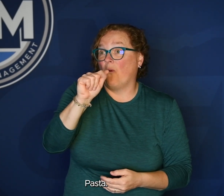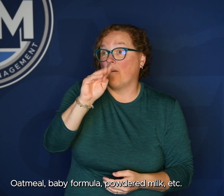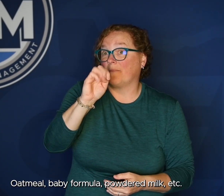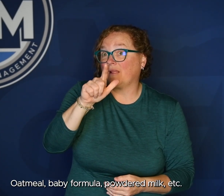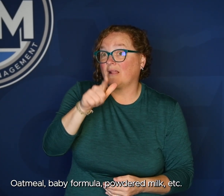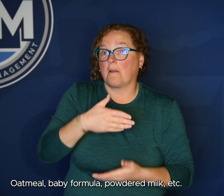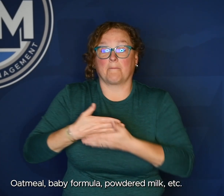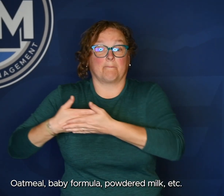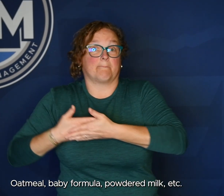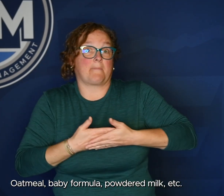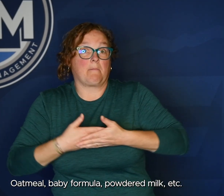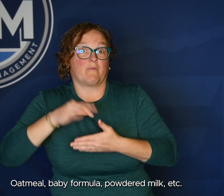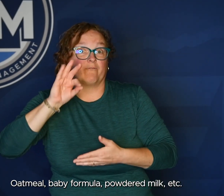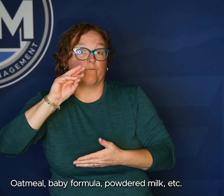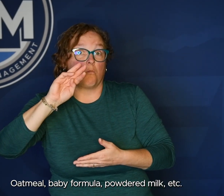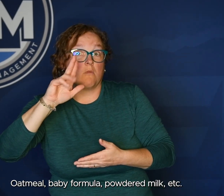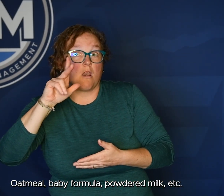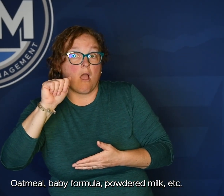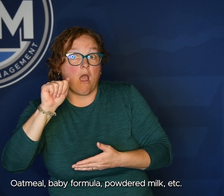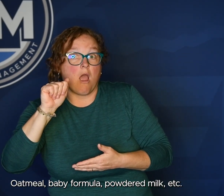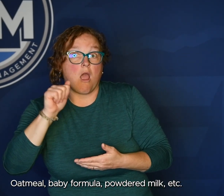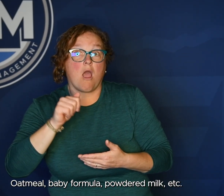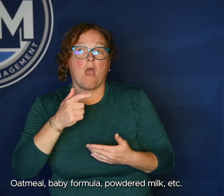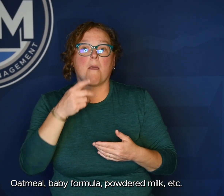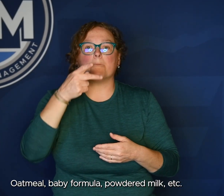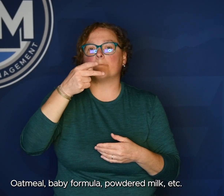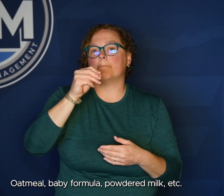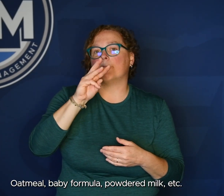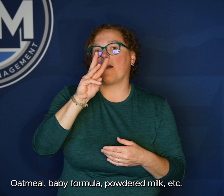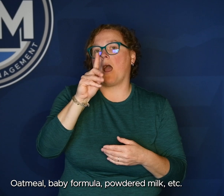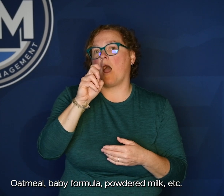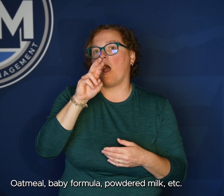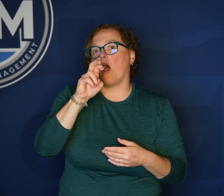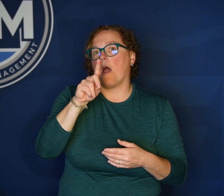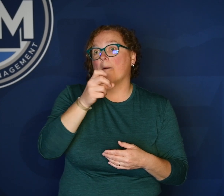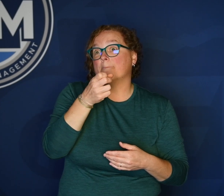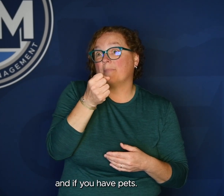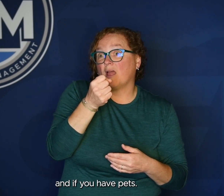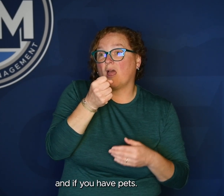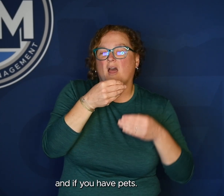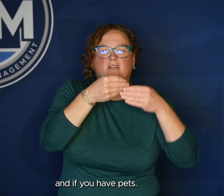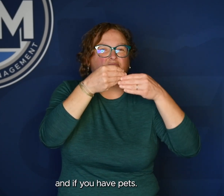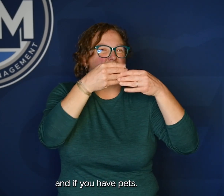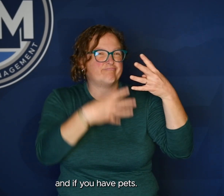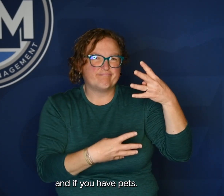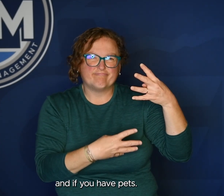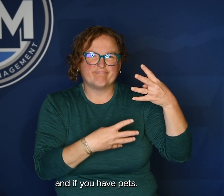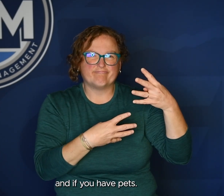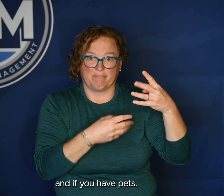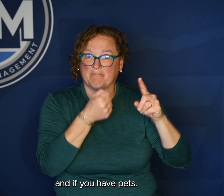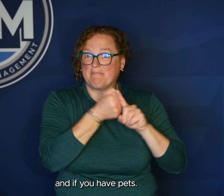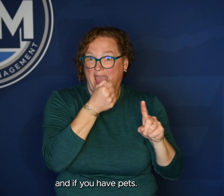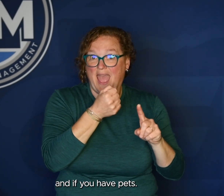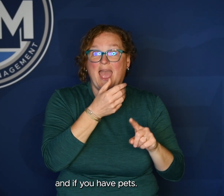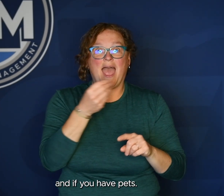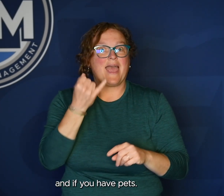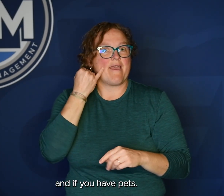Pasta, oatmeal, baby formula, powdered milk, etc., and if you have pets.